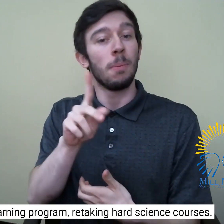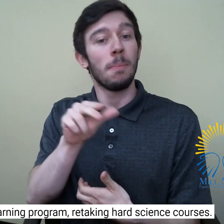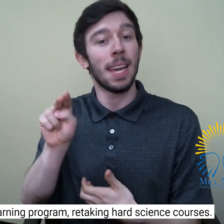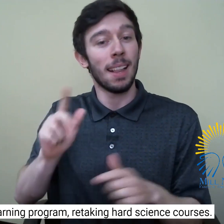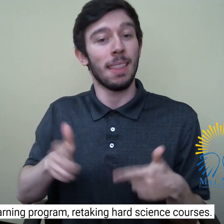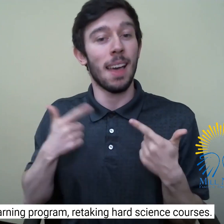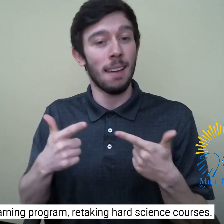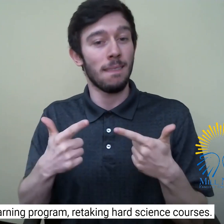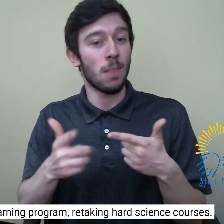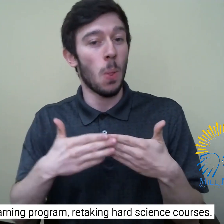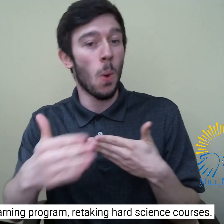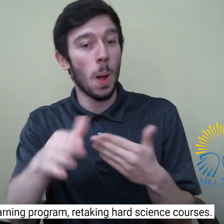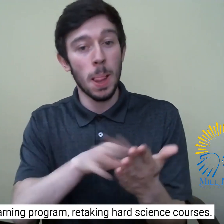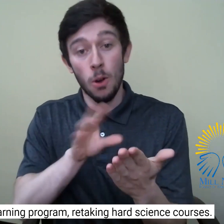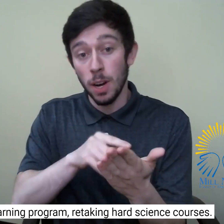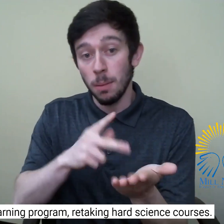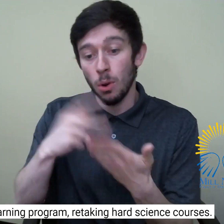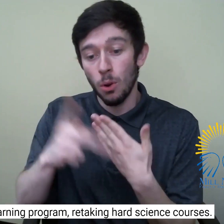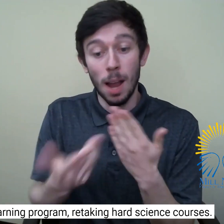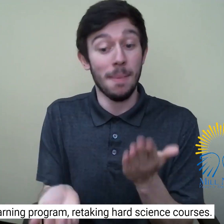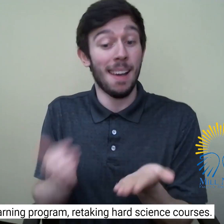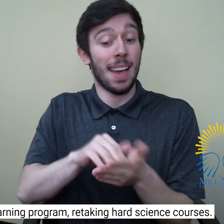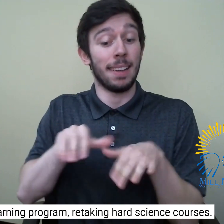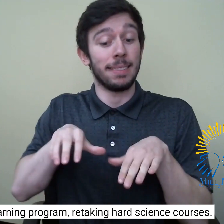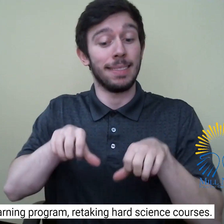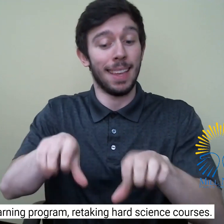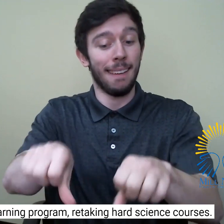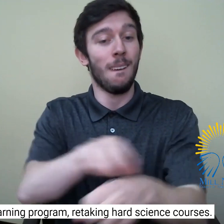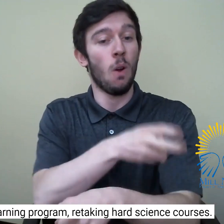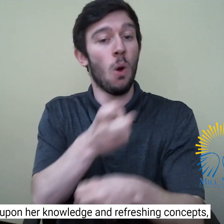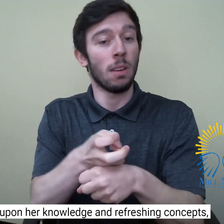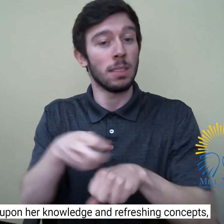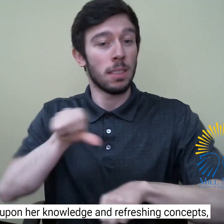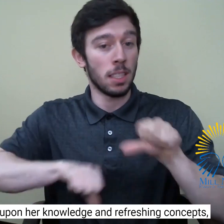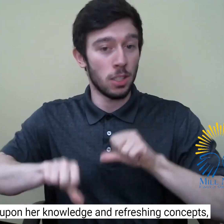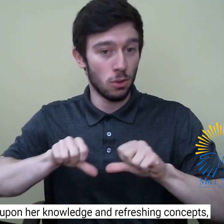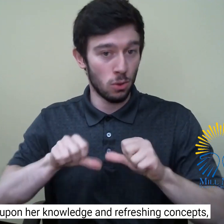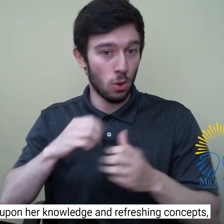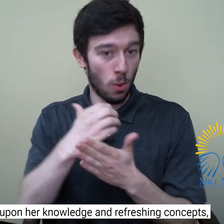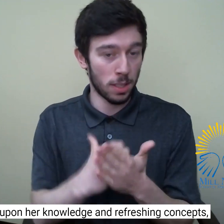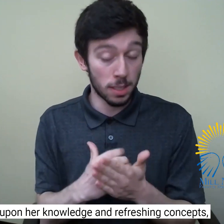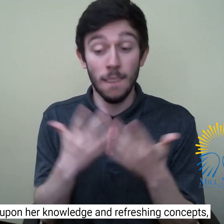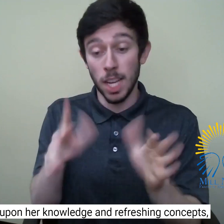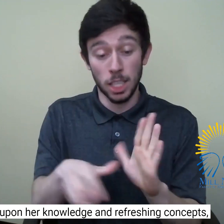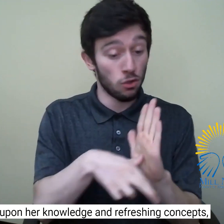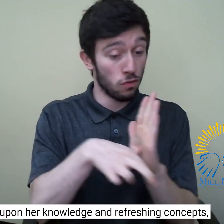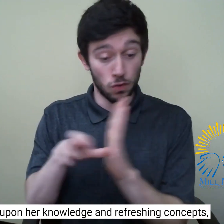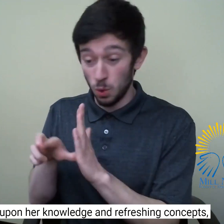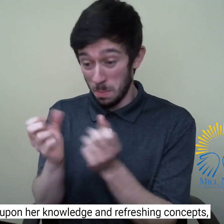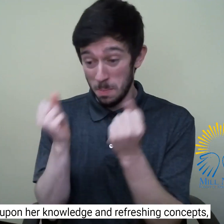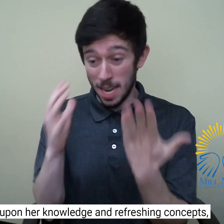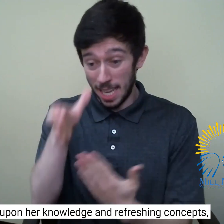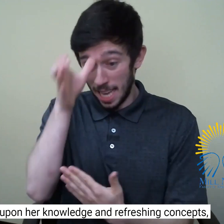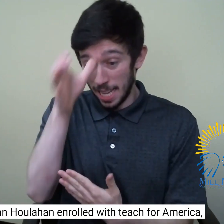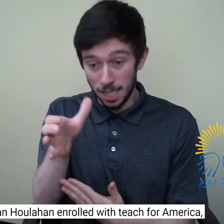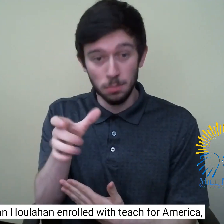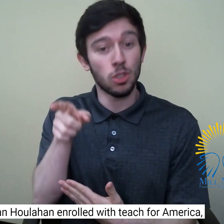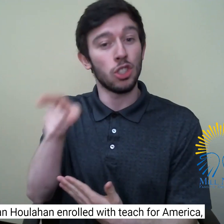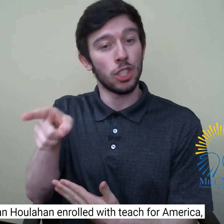lifelong learning program, retaking hard science courses. After expanding upon her knowledge and refreshing concepts, Congresswoman